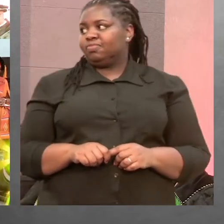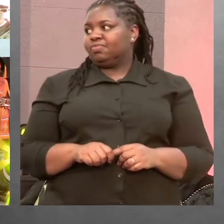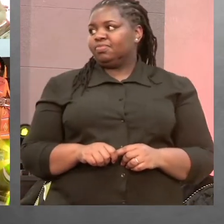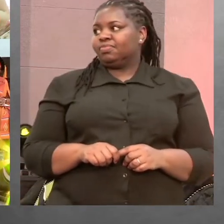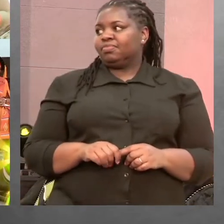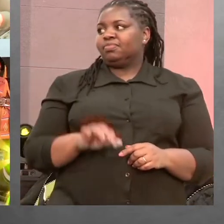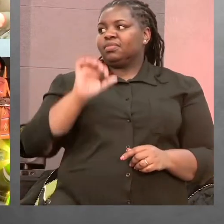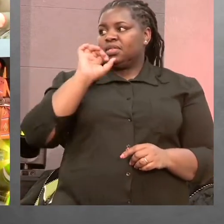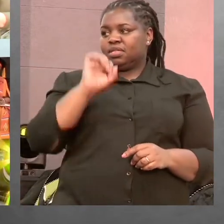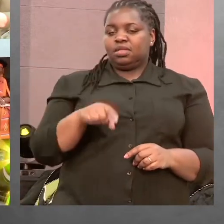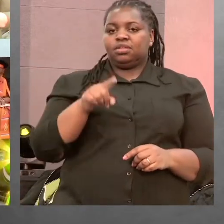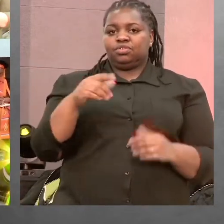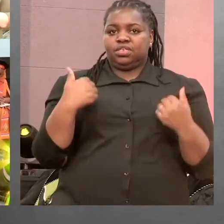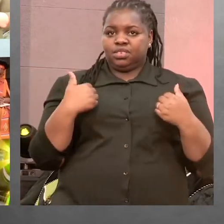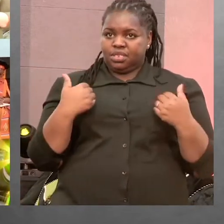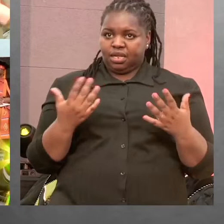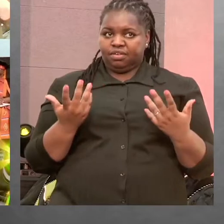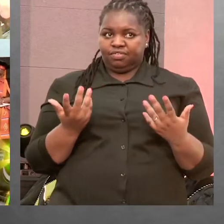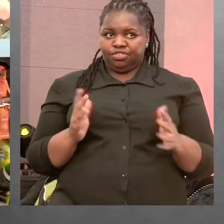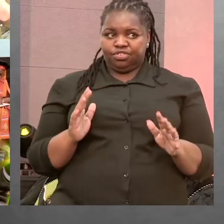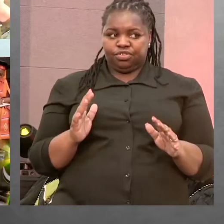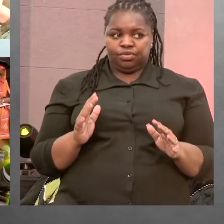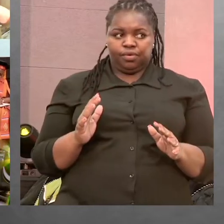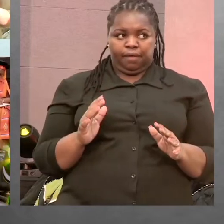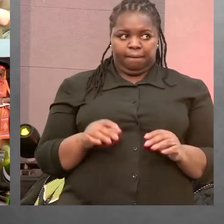Yes, you have started, transitioned to